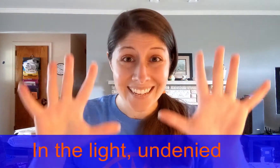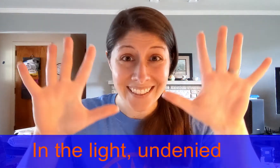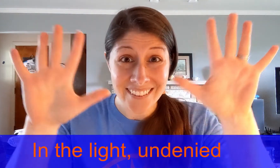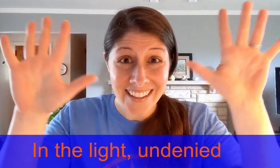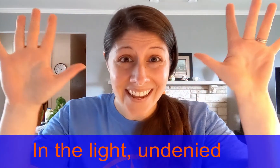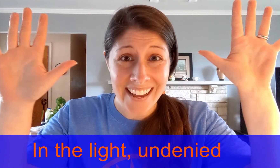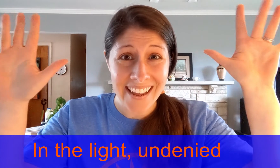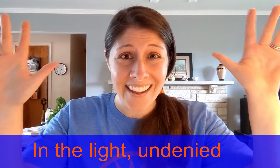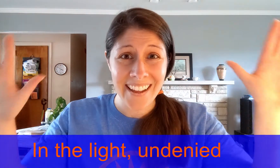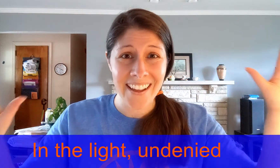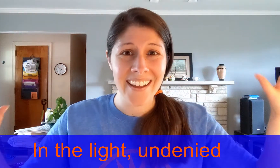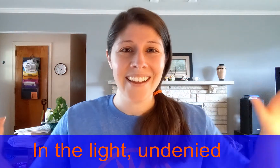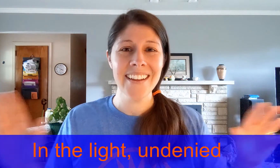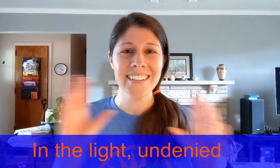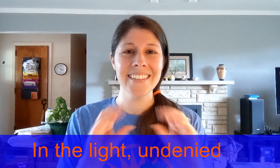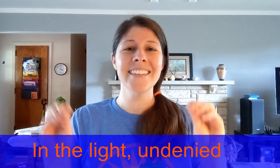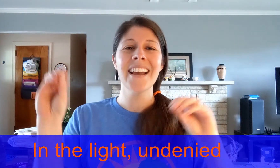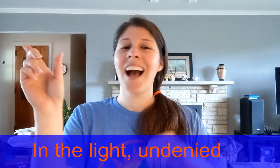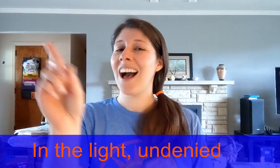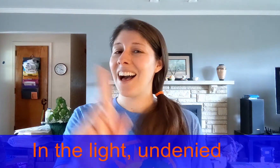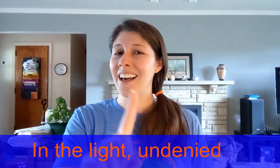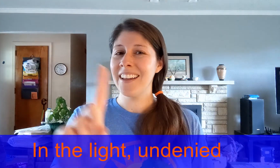In the light,